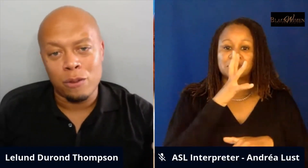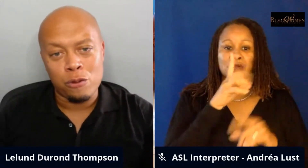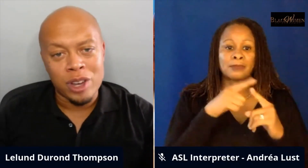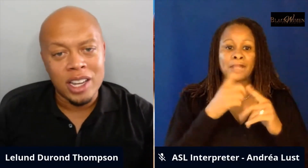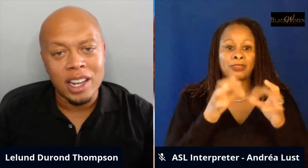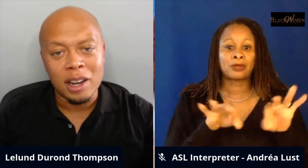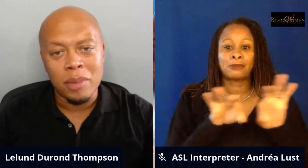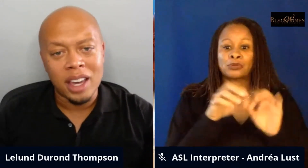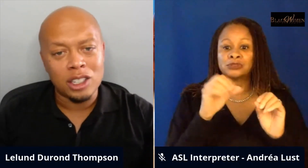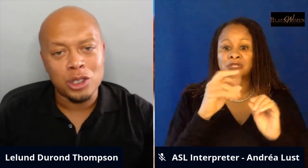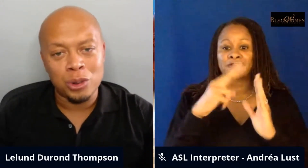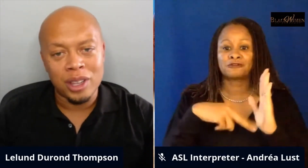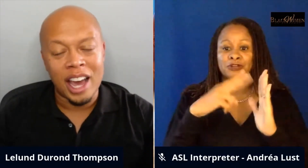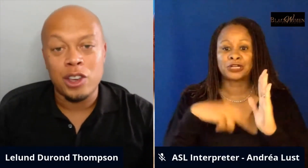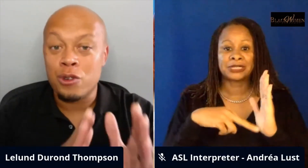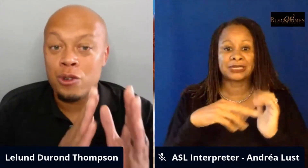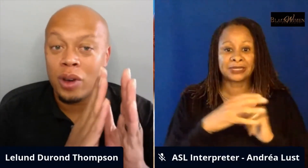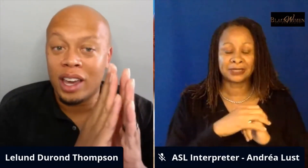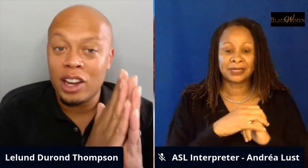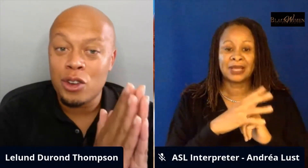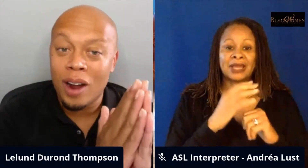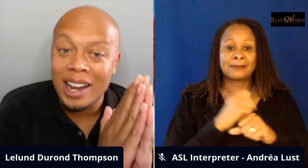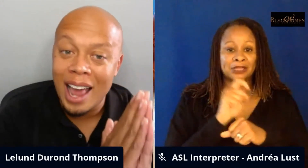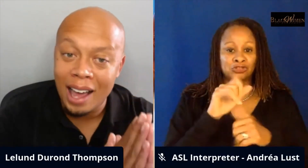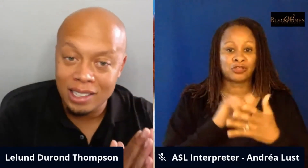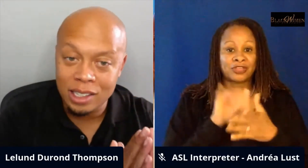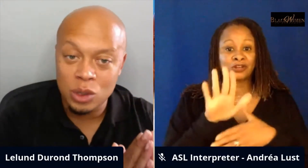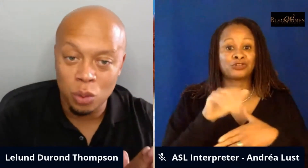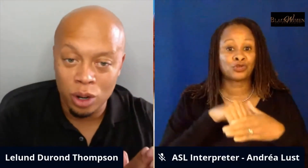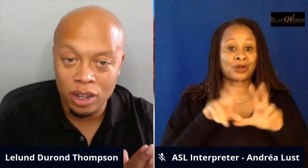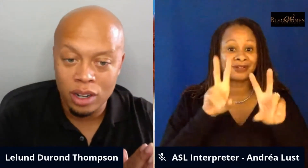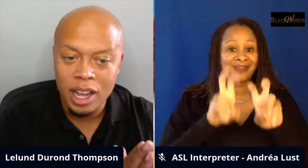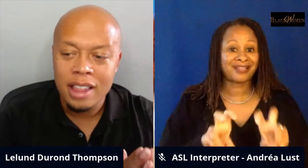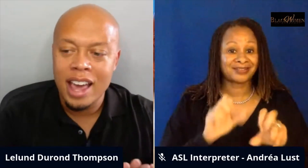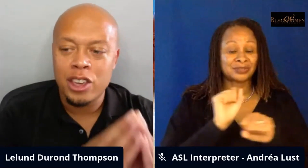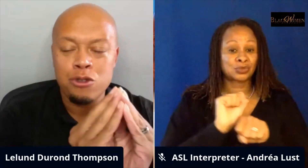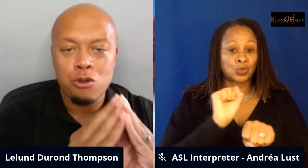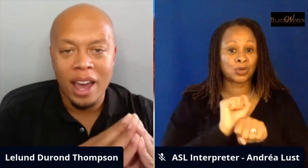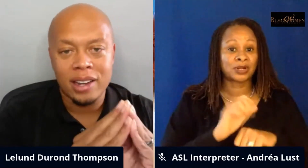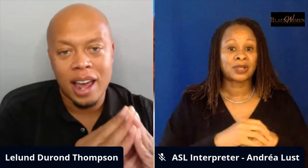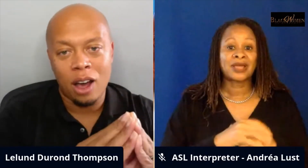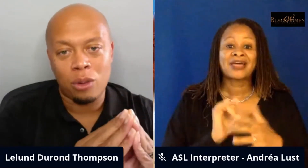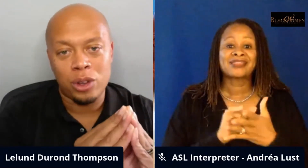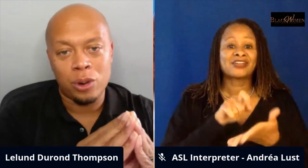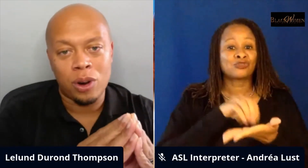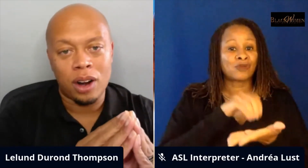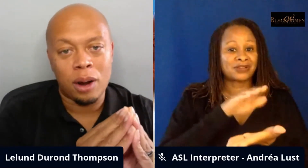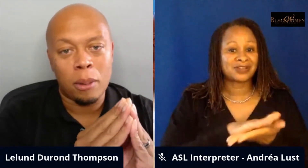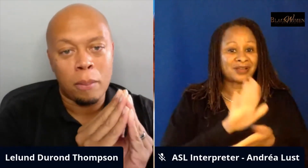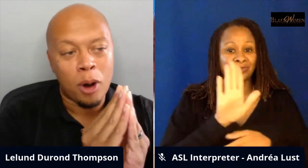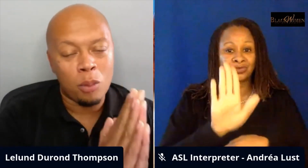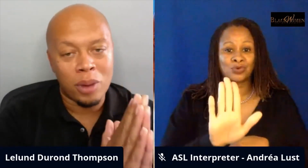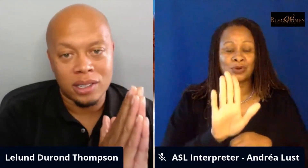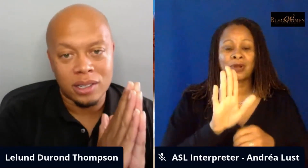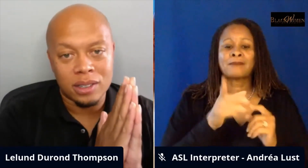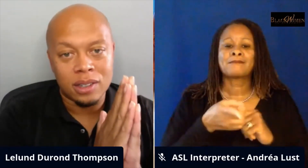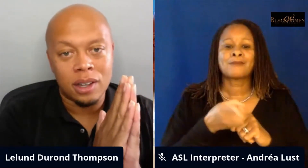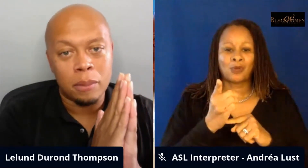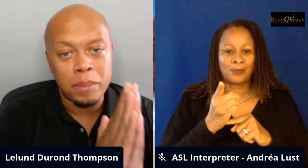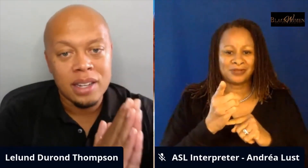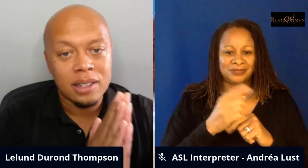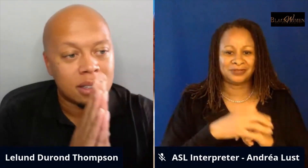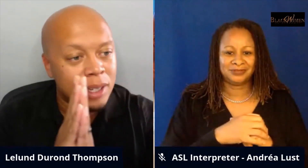of reading and making sure that you, in your analysis work, that you write down your